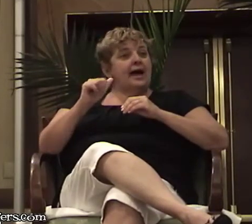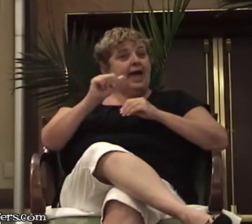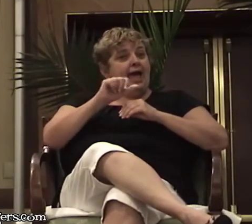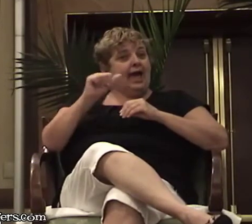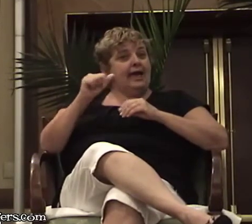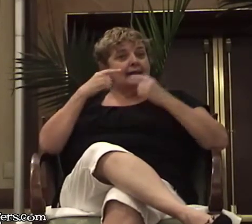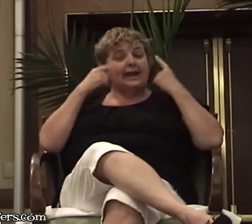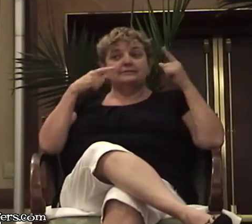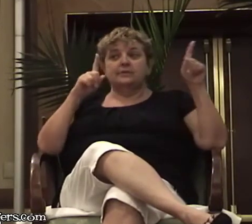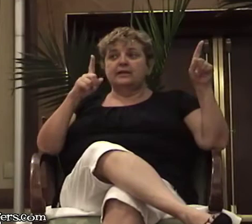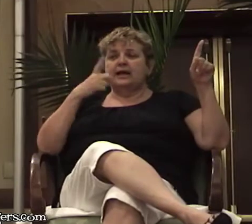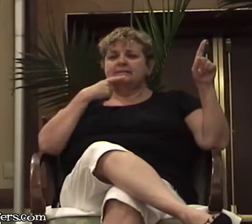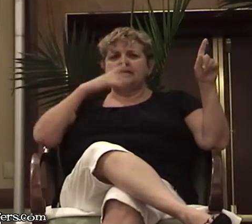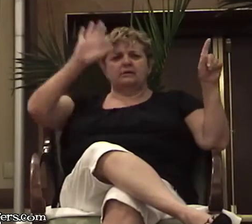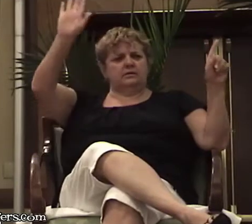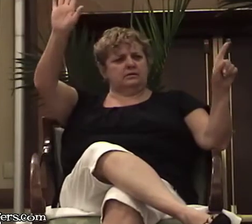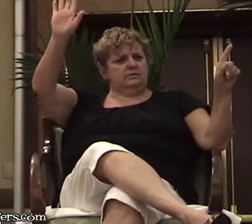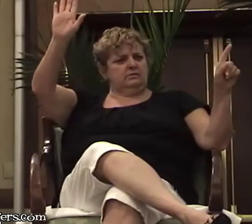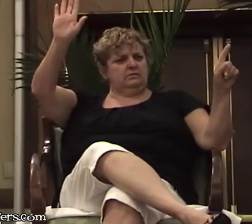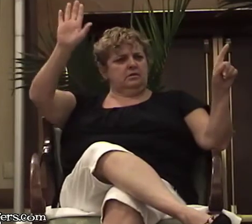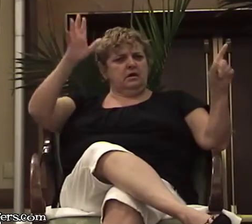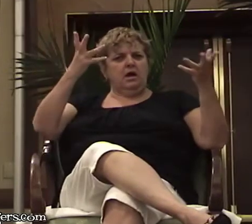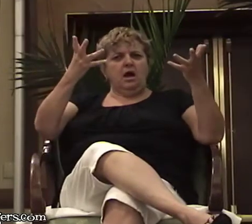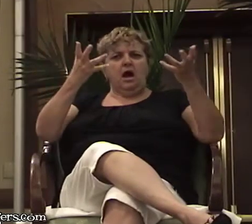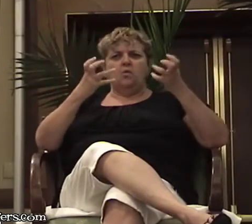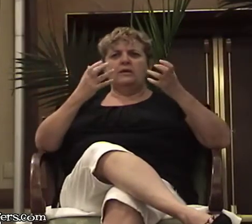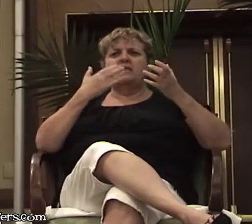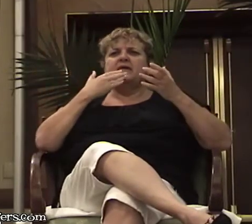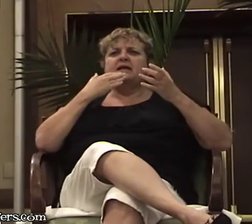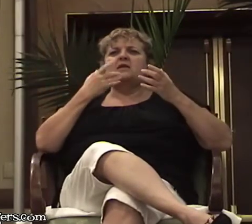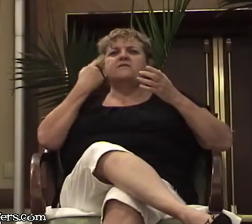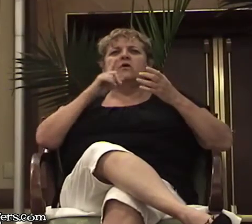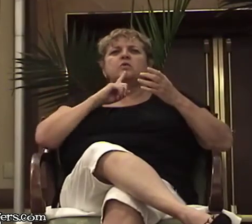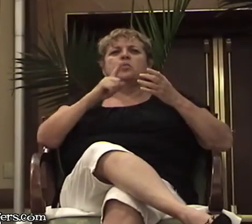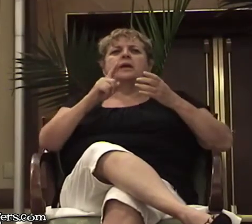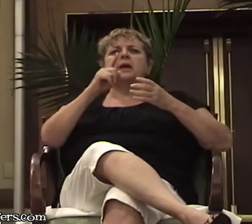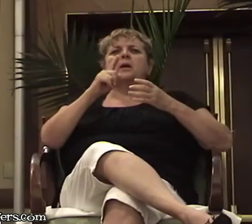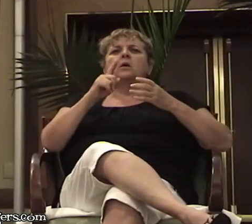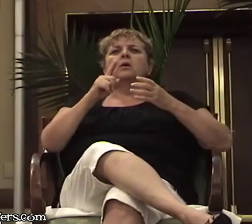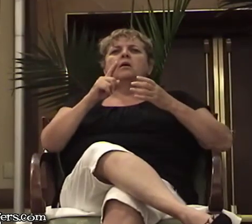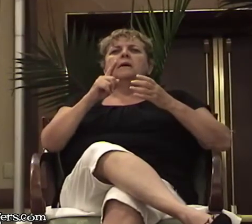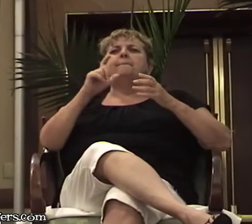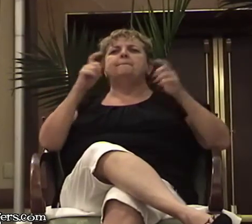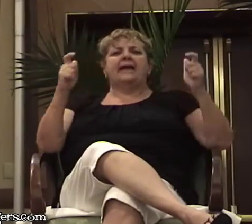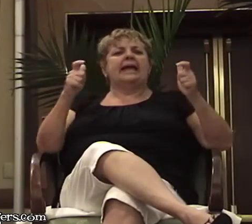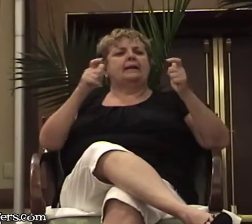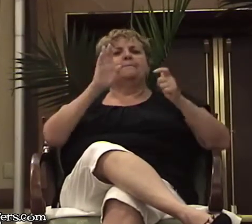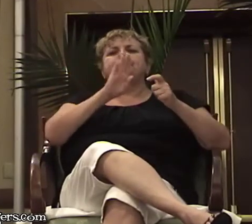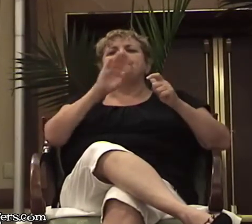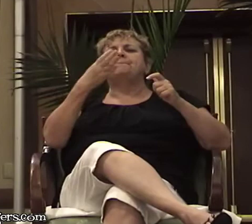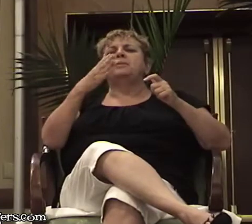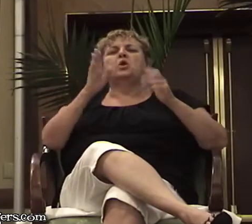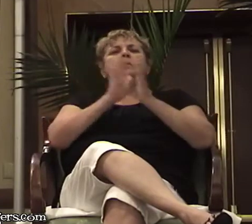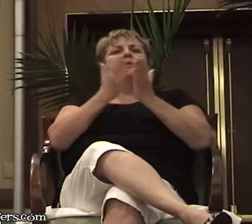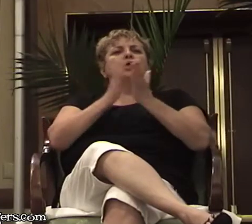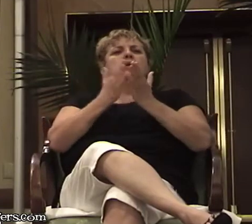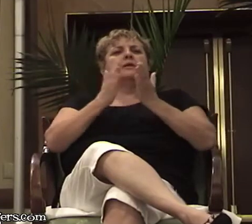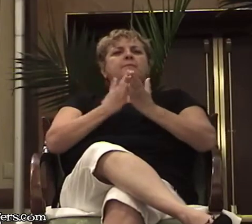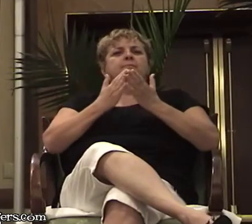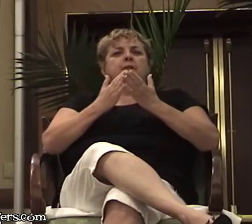I said, look here, people, I'm rolling on out of here. Thank you for the real big blue book and everything. And, you know, I appreciate what you did. And I hope you know that alcohol will kill you.